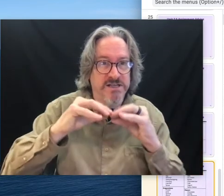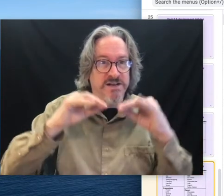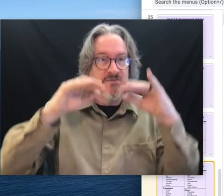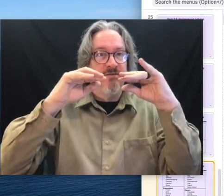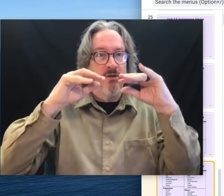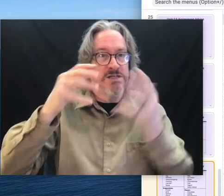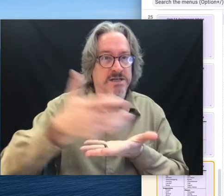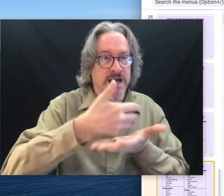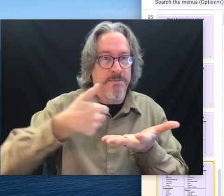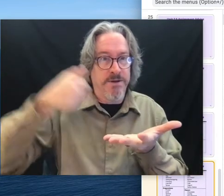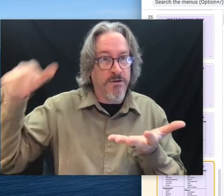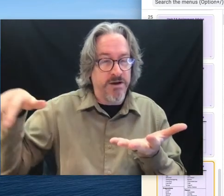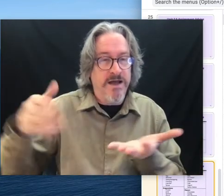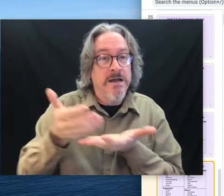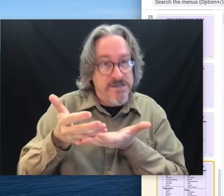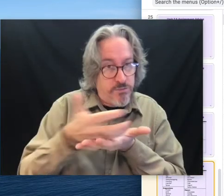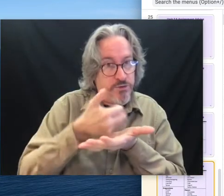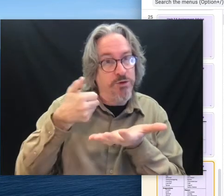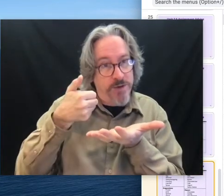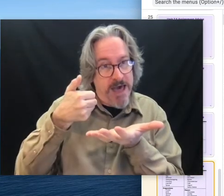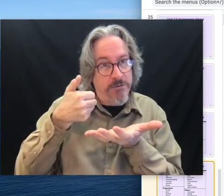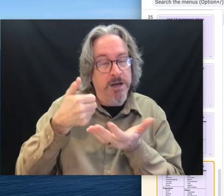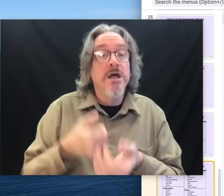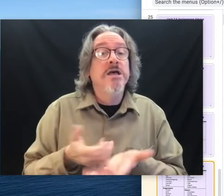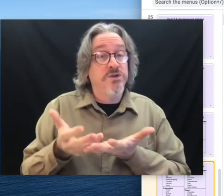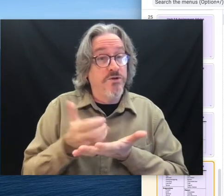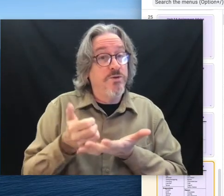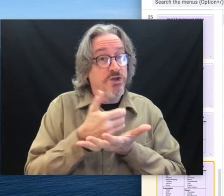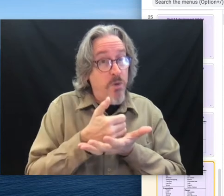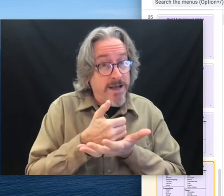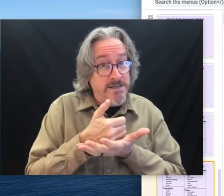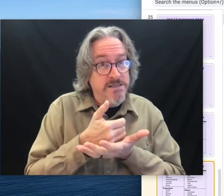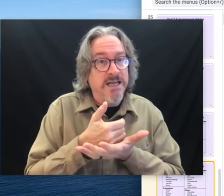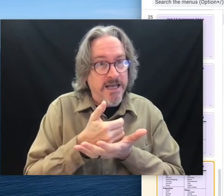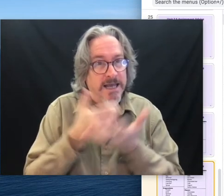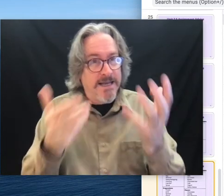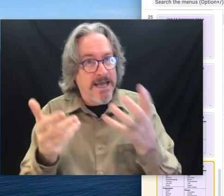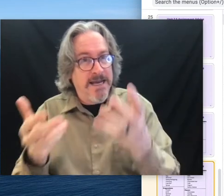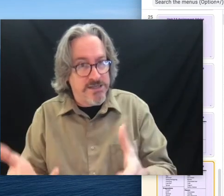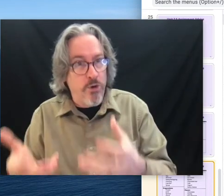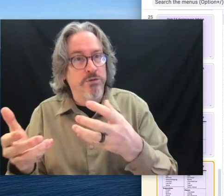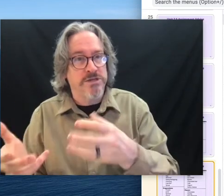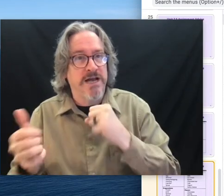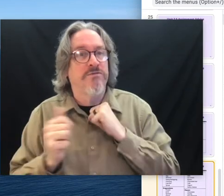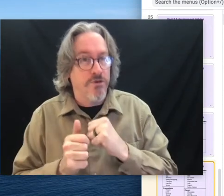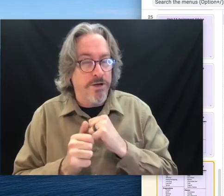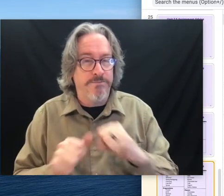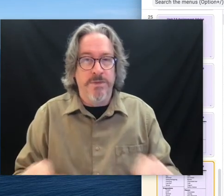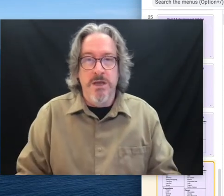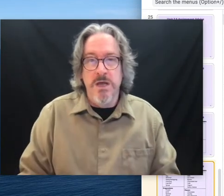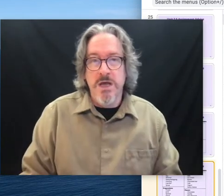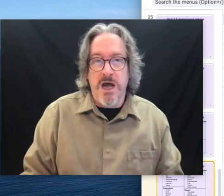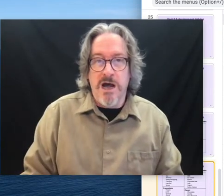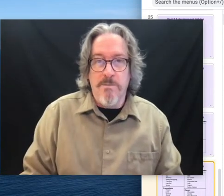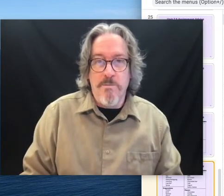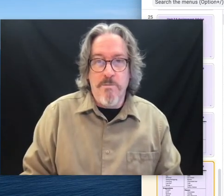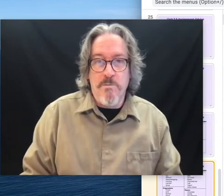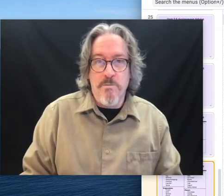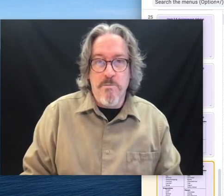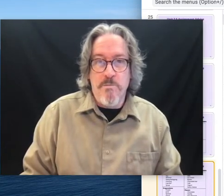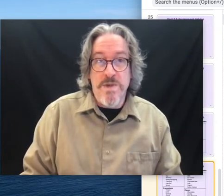off the stuff that floats to the top and get rid of that. So you gather it. So if you do it twice, it is an older sign for cream.